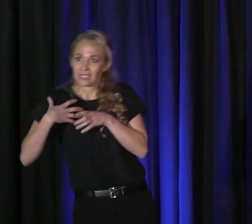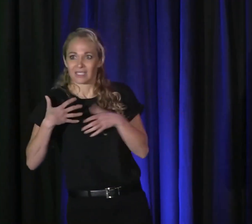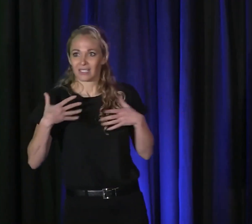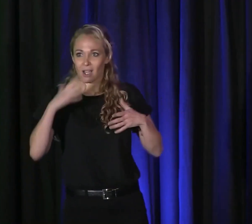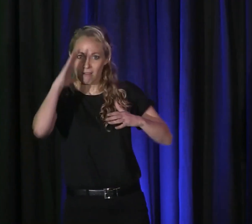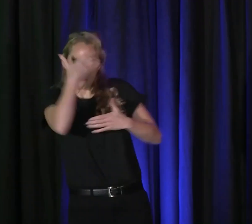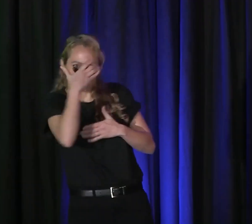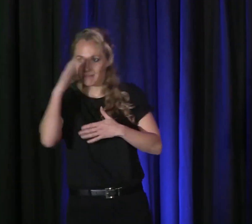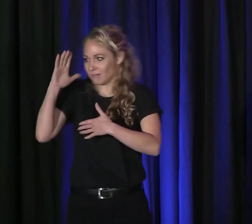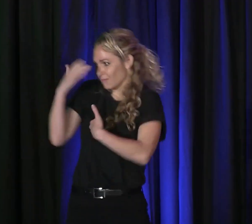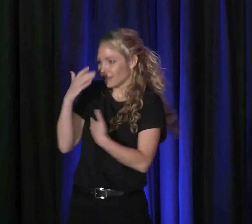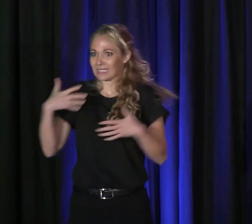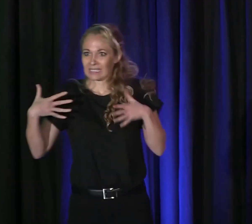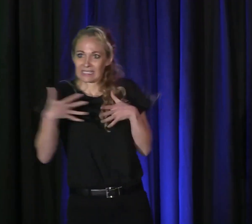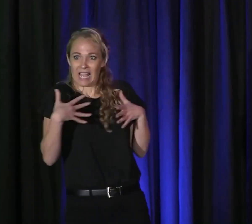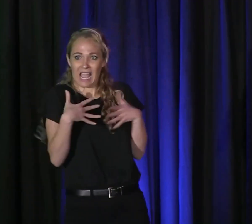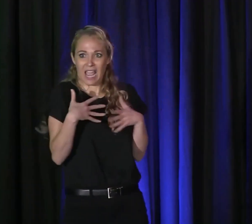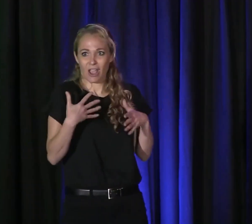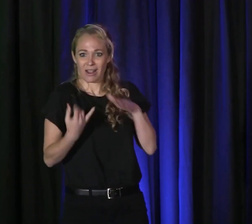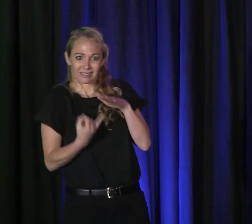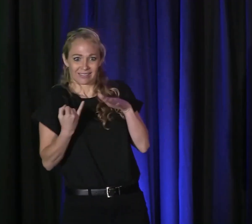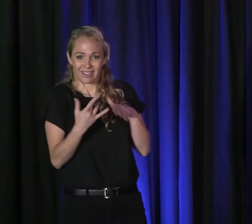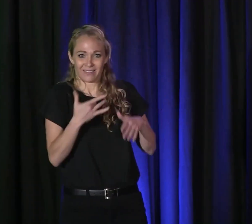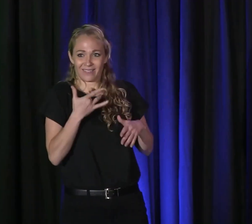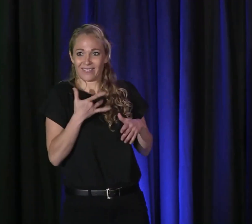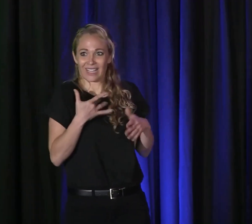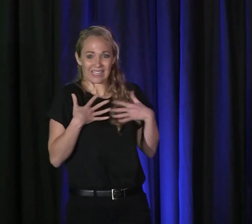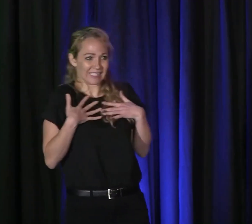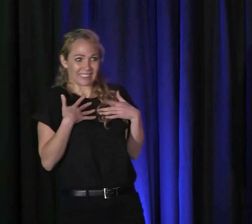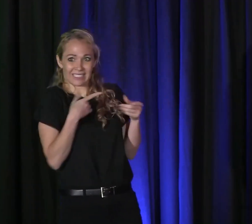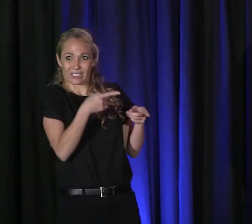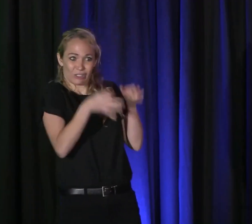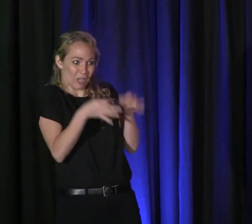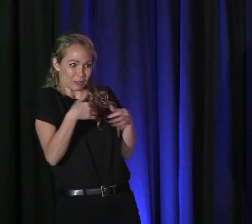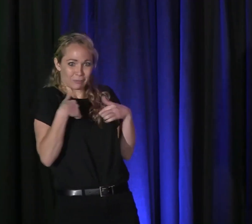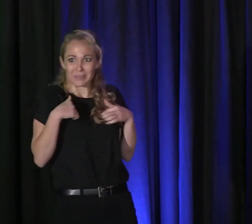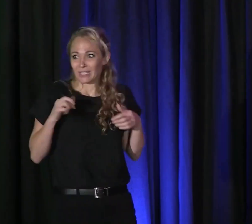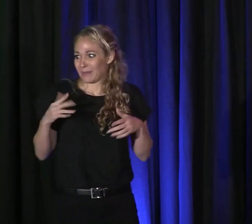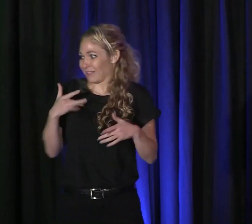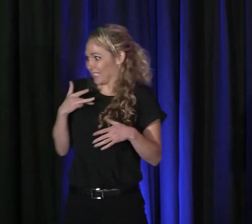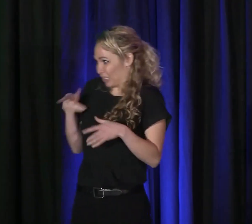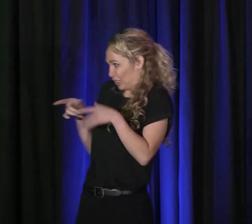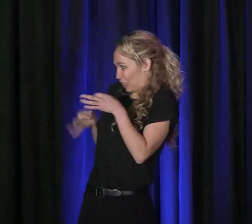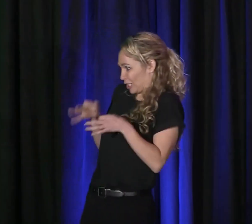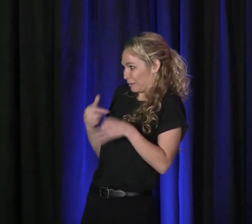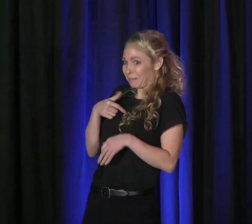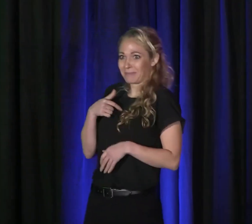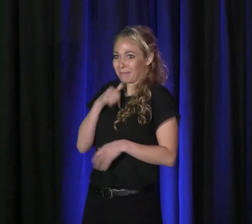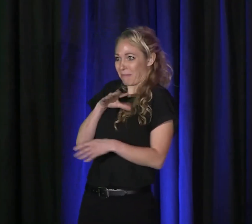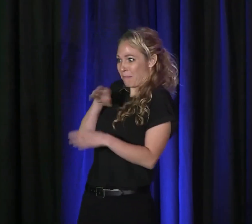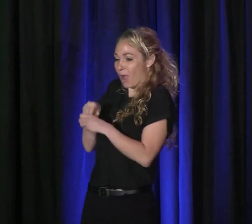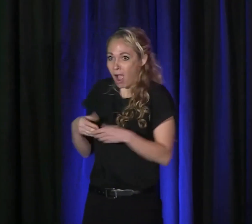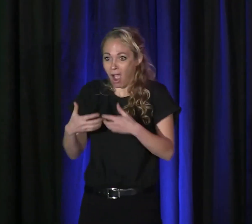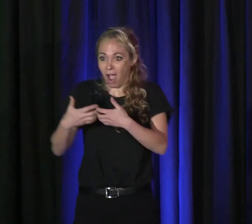separately, afraid of each other, putting on our masks and our armor and isolating ourselves. being afraid of others'